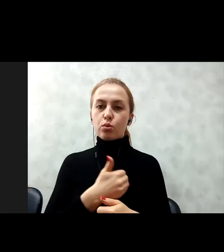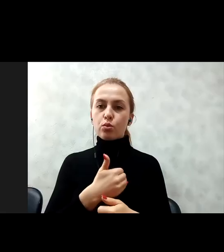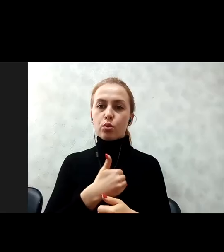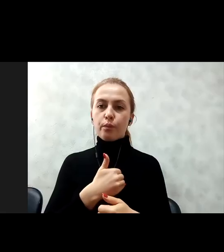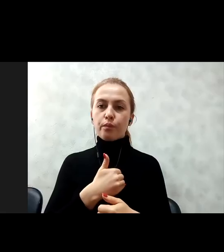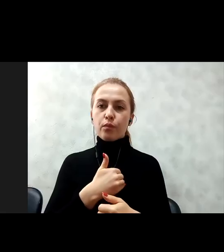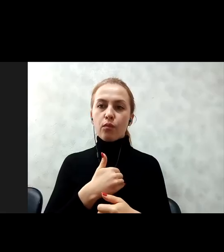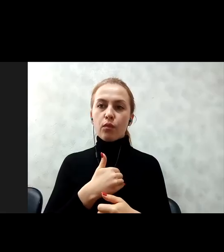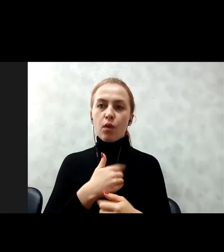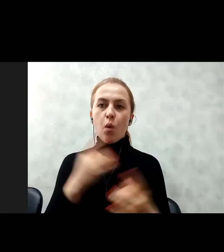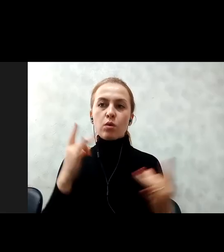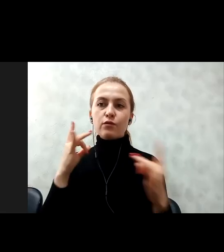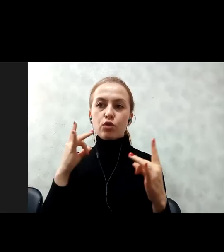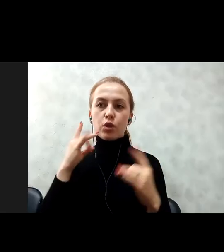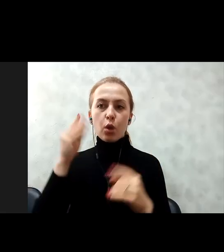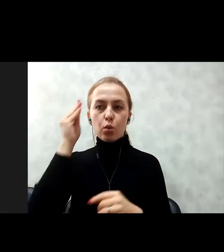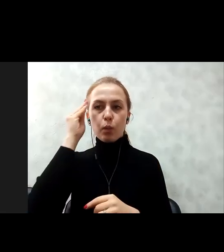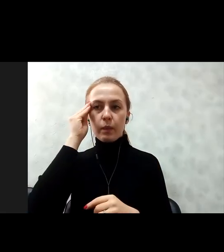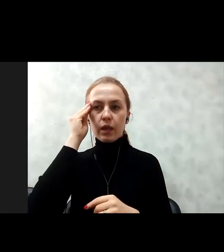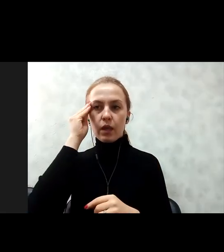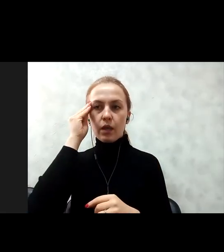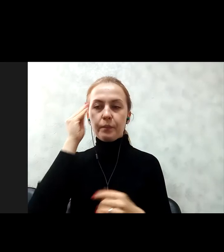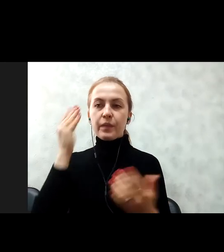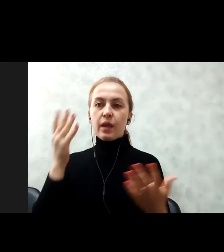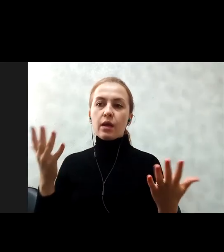Then I would like to